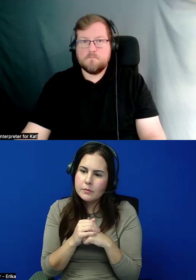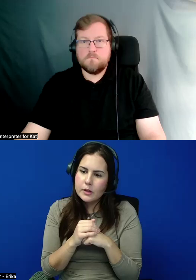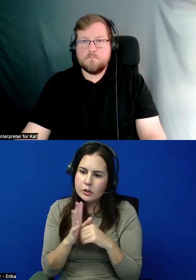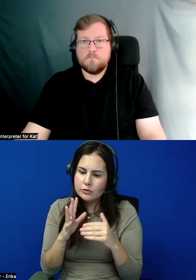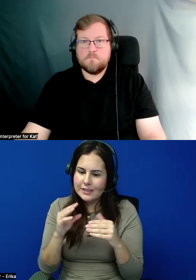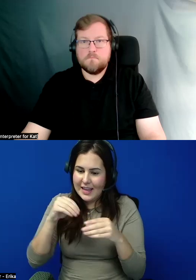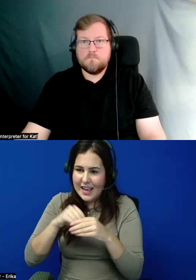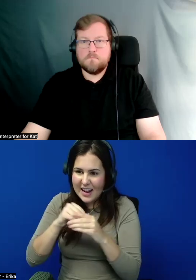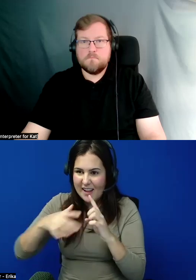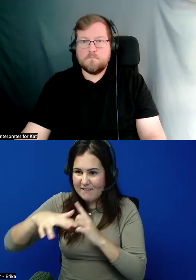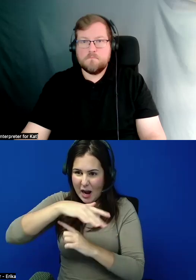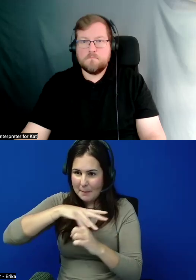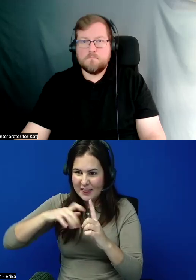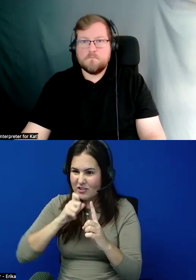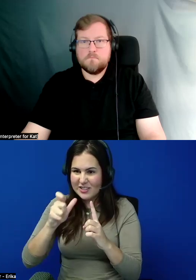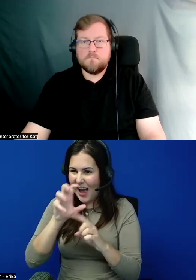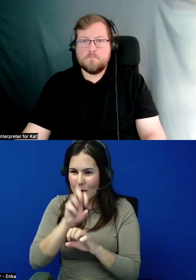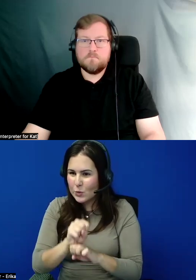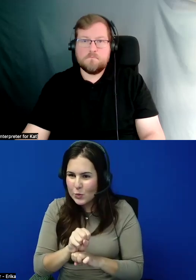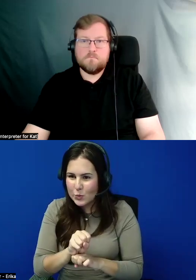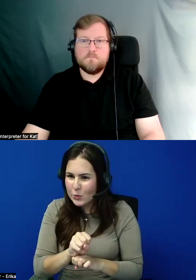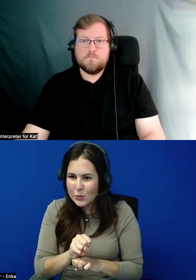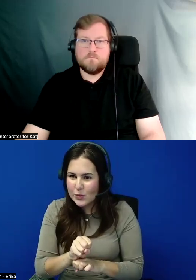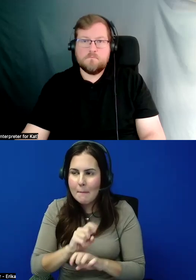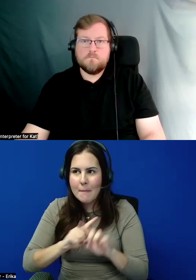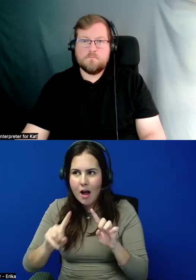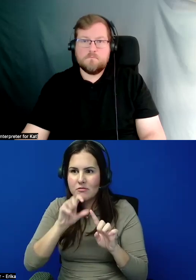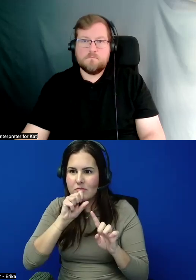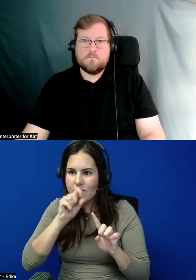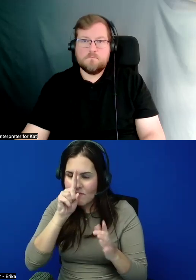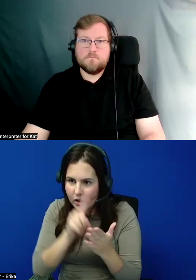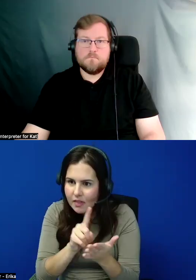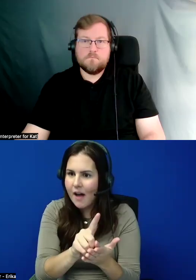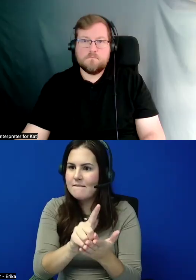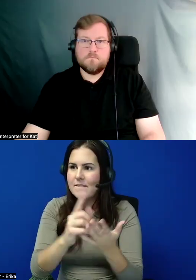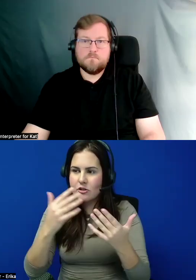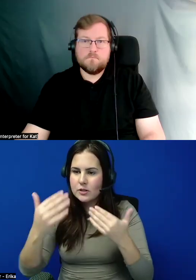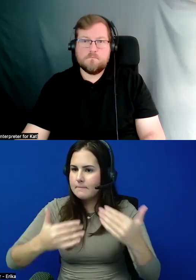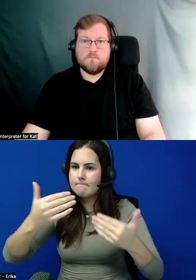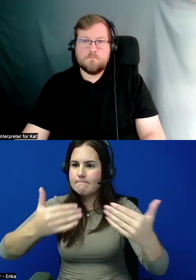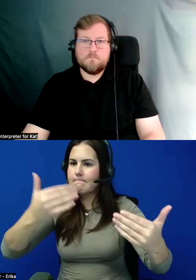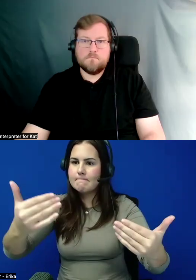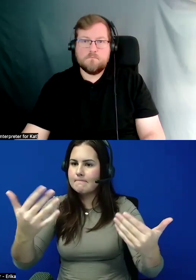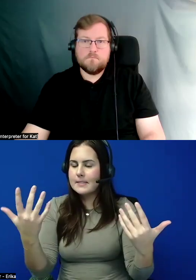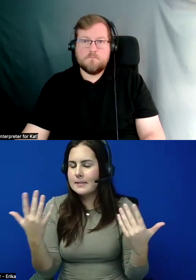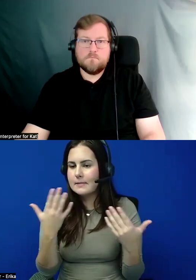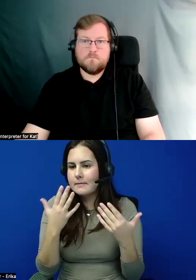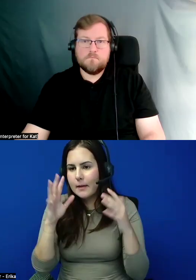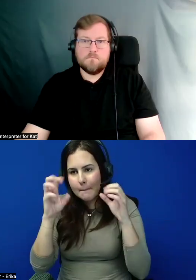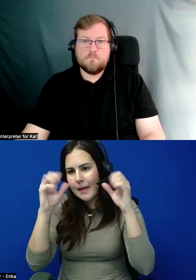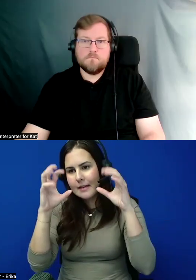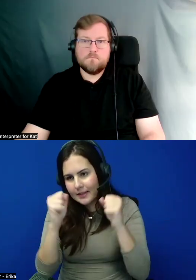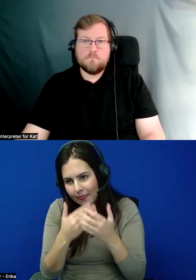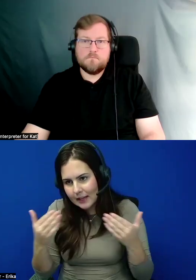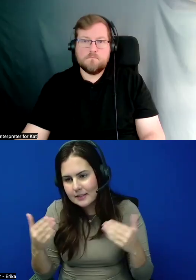to and doesn't know how to be in, but she loves it and she does great. So it was never meant to be like kind of